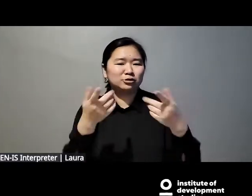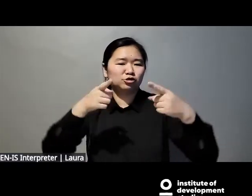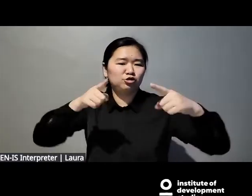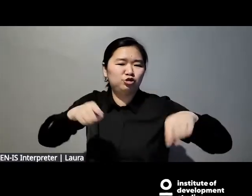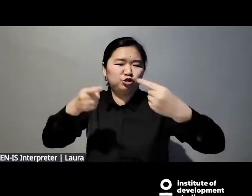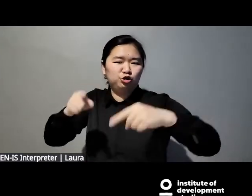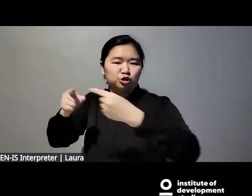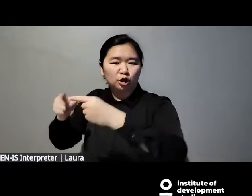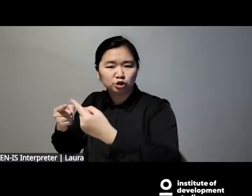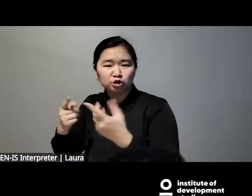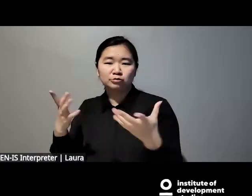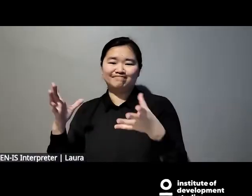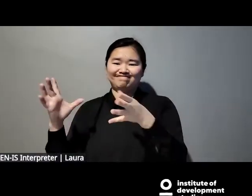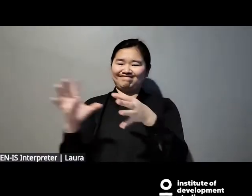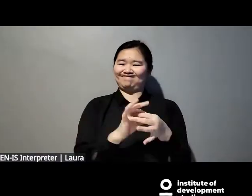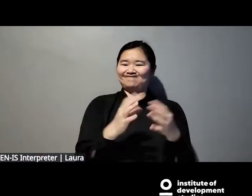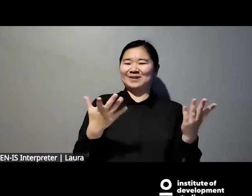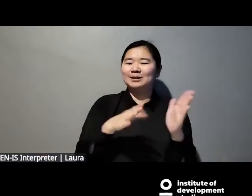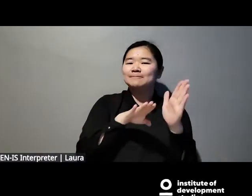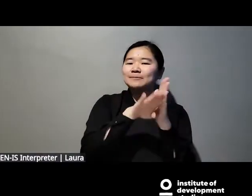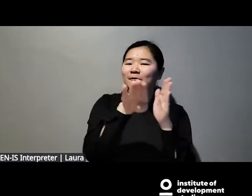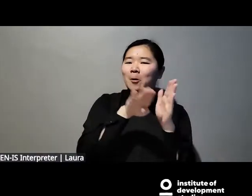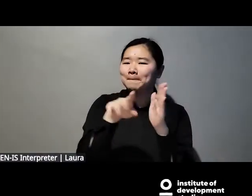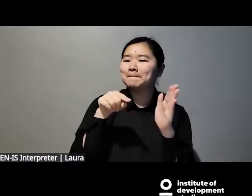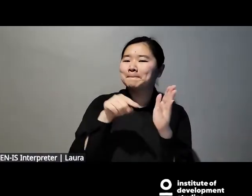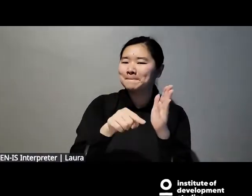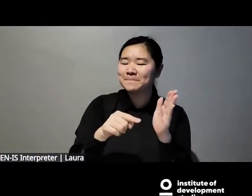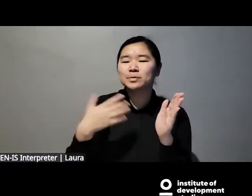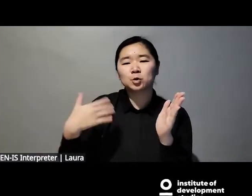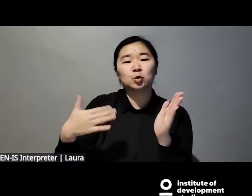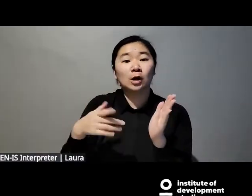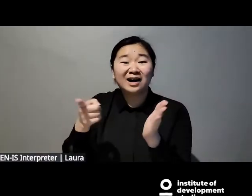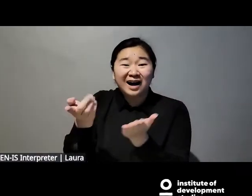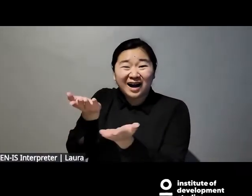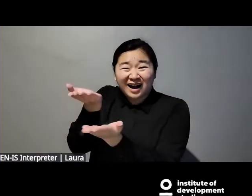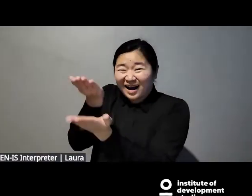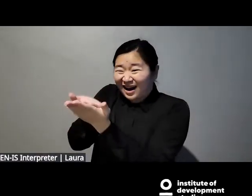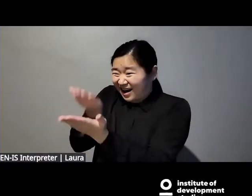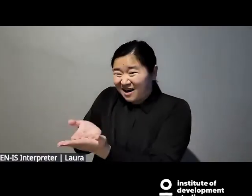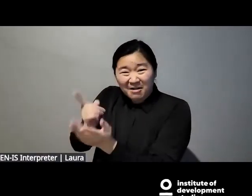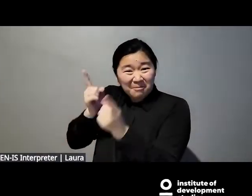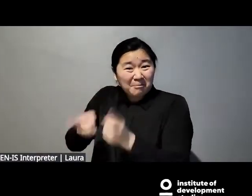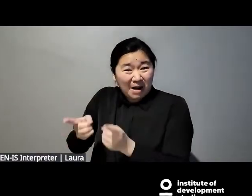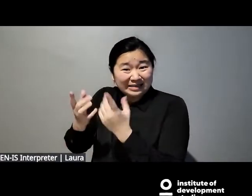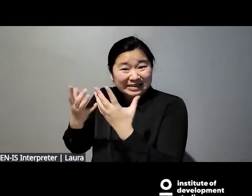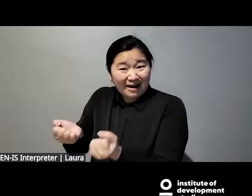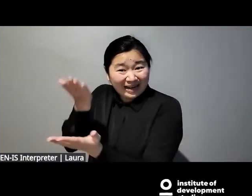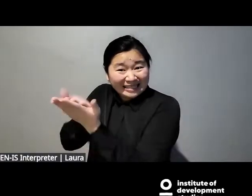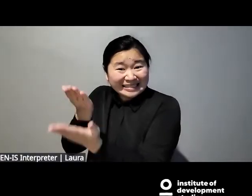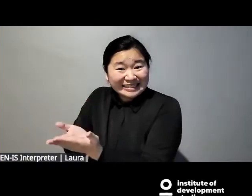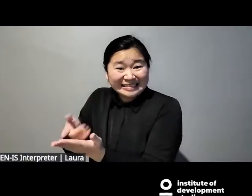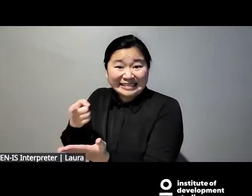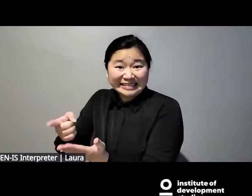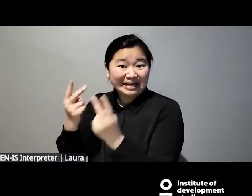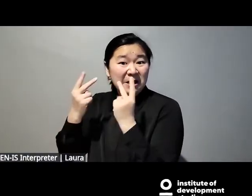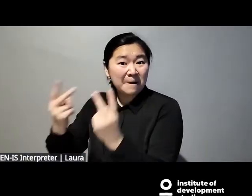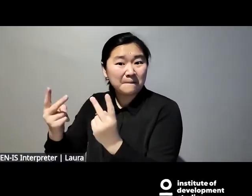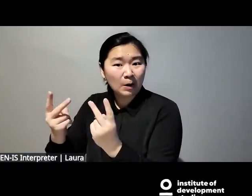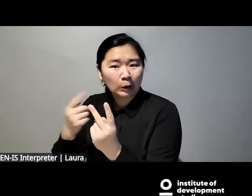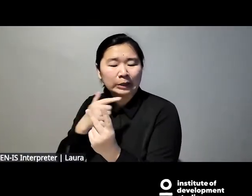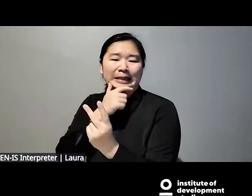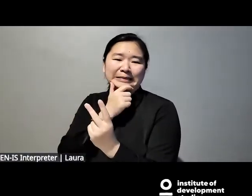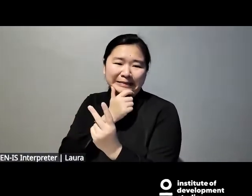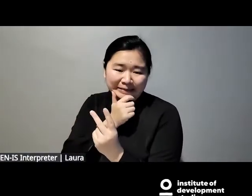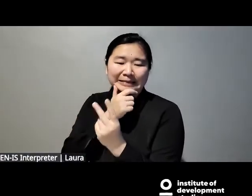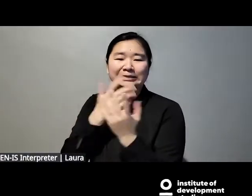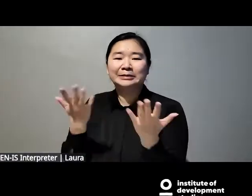publishing, written by a former colleague of ours, Beth Richard, who's here. And then we had two